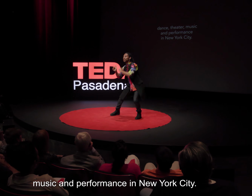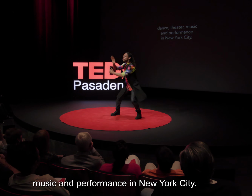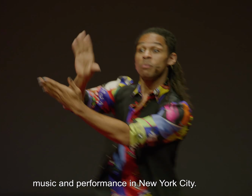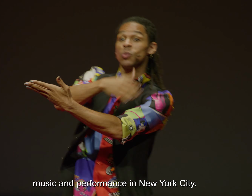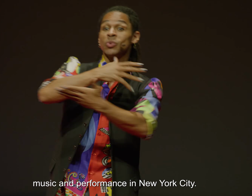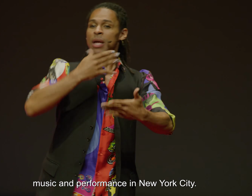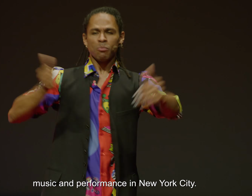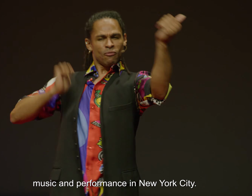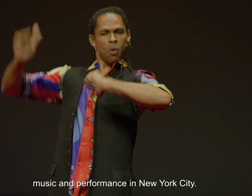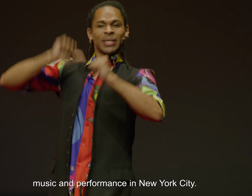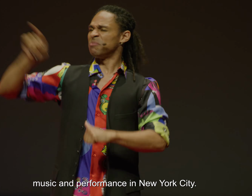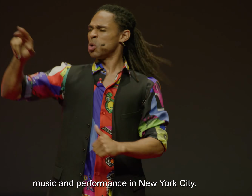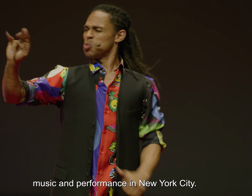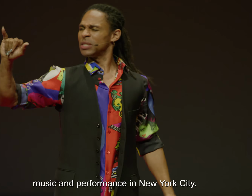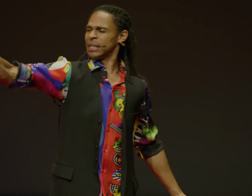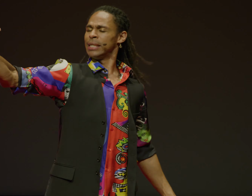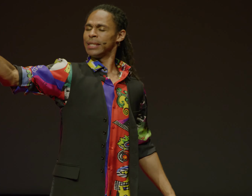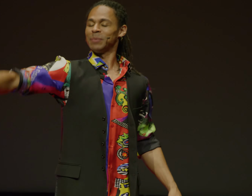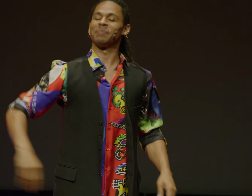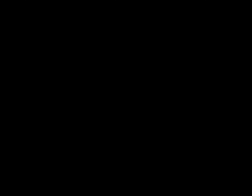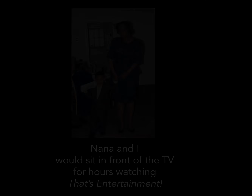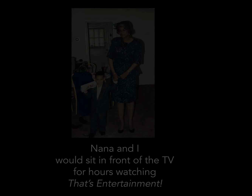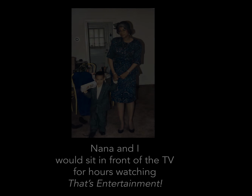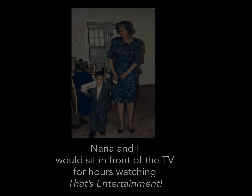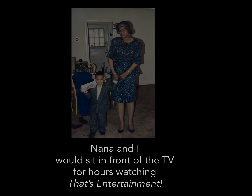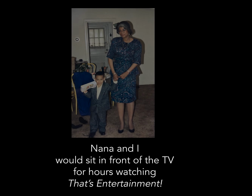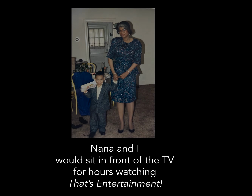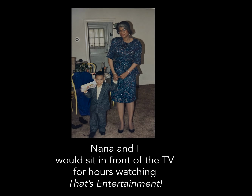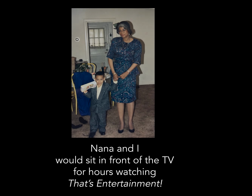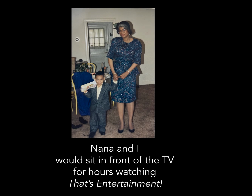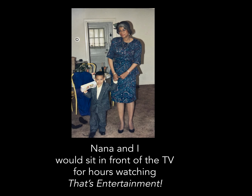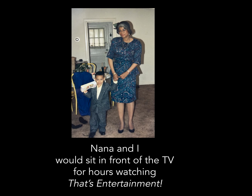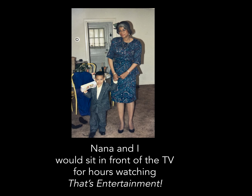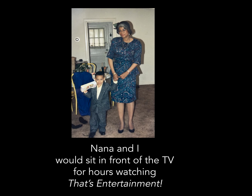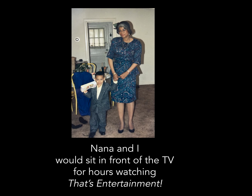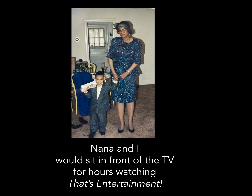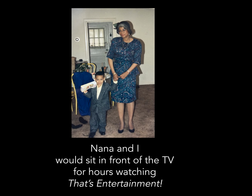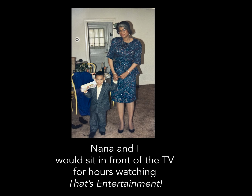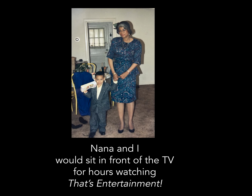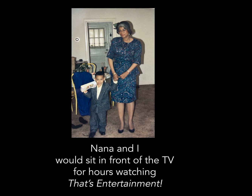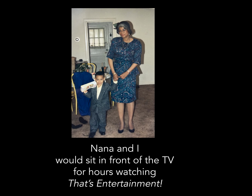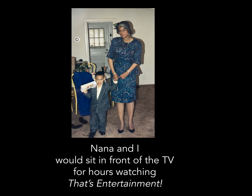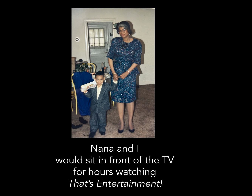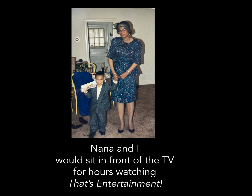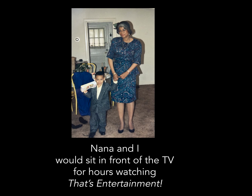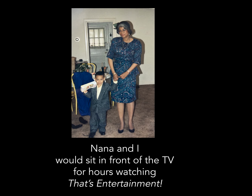and performance in New York City. Nana and I would sit in front of the TV for hours